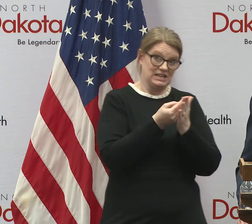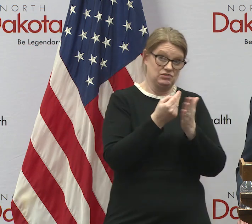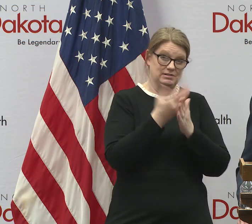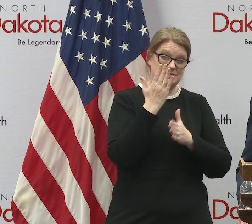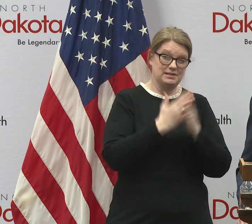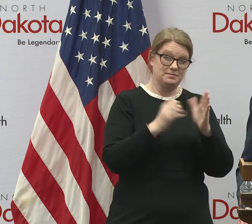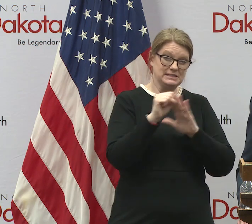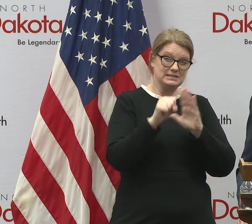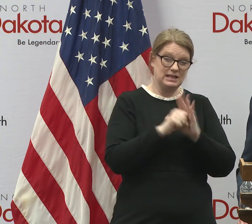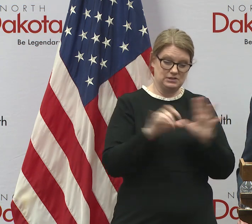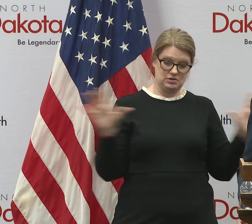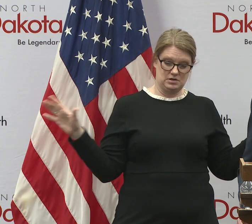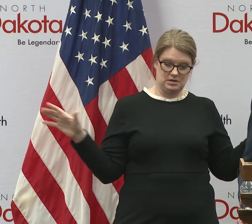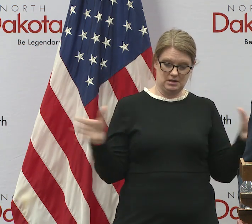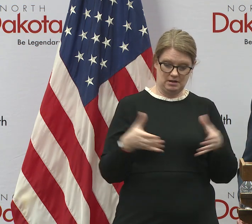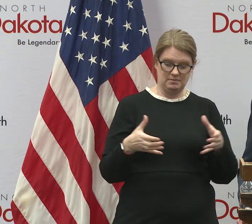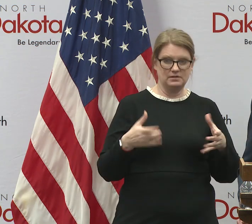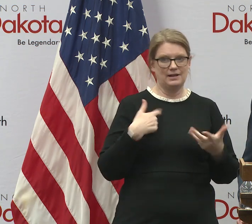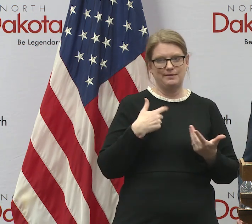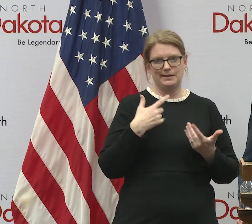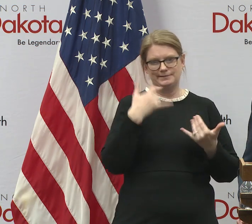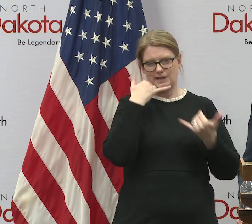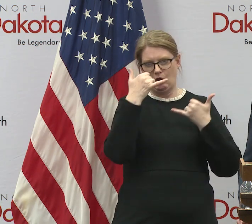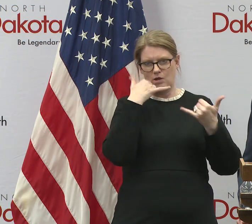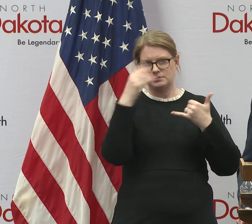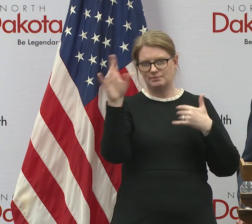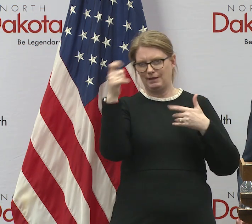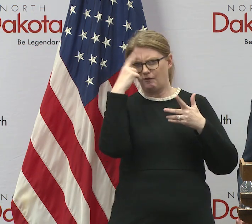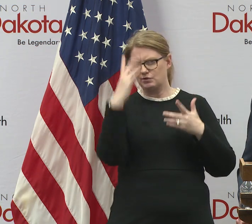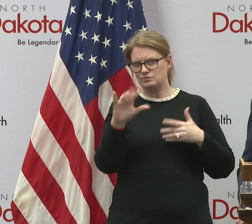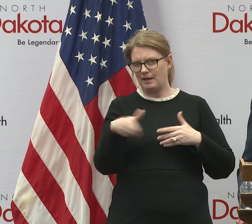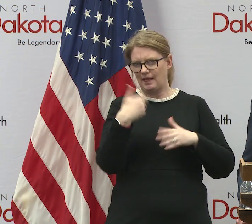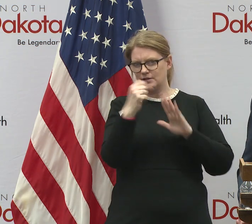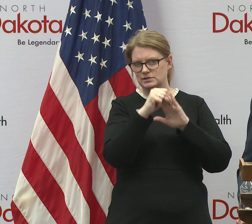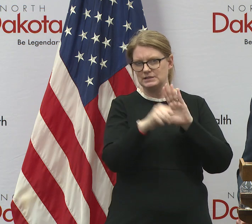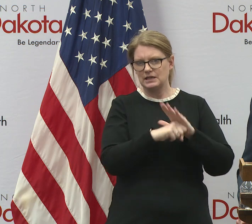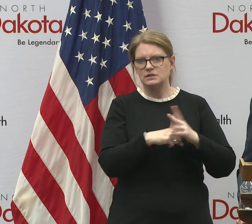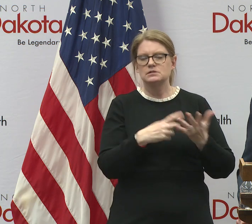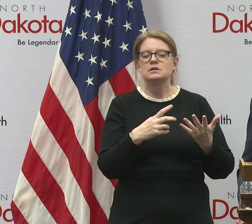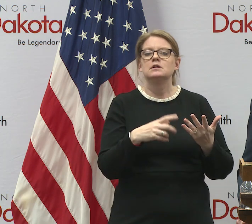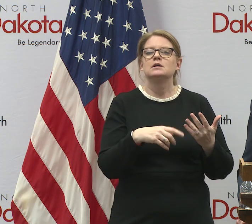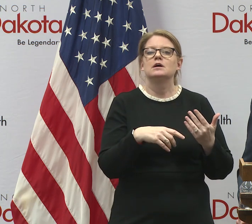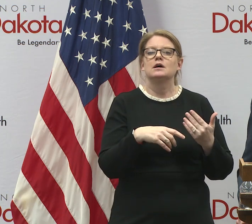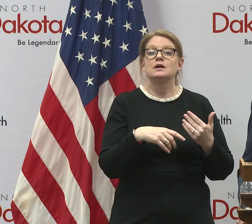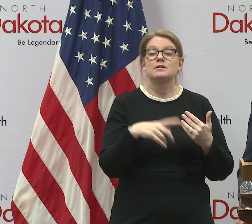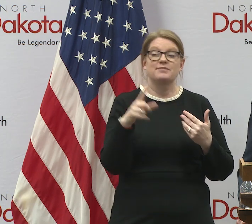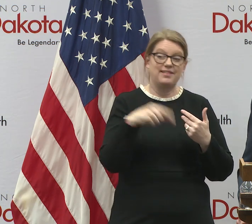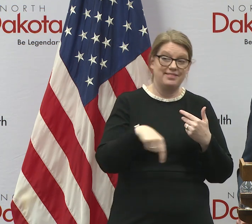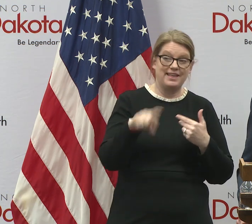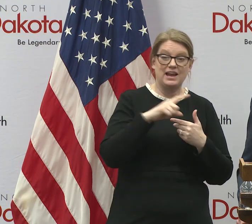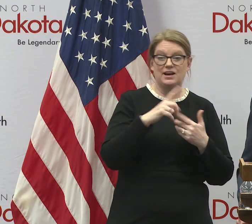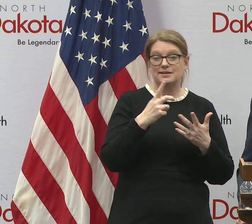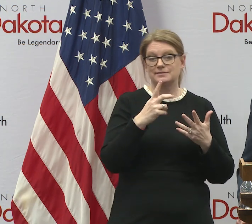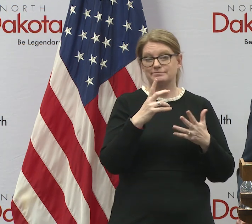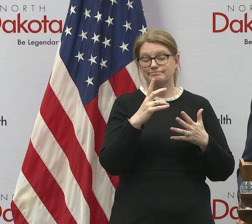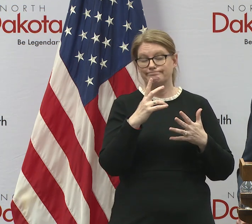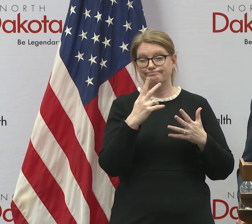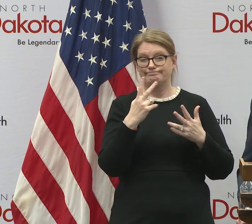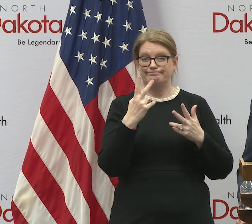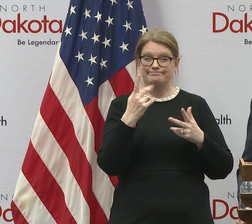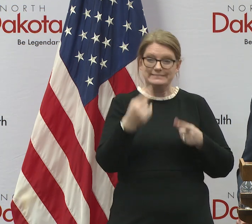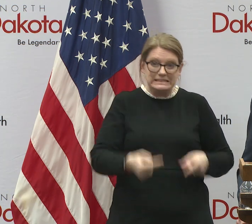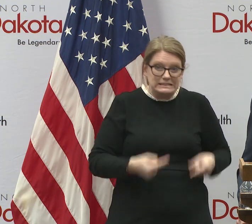states are coming together, I've been on the calls with governors. Other states are already looking at cash flow problems. We are